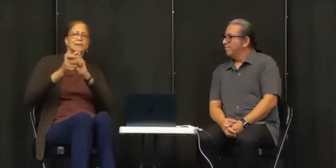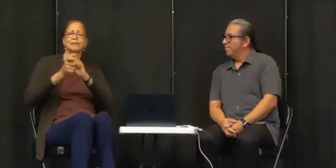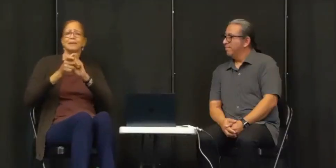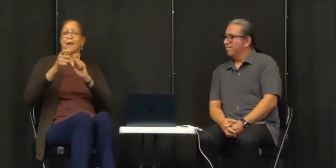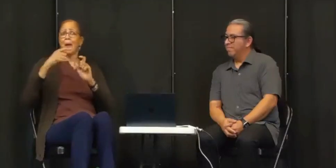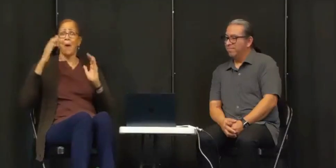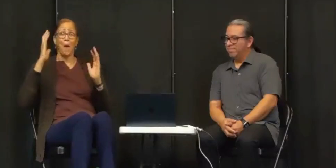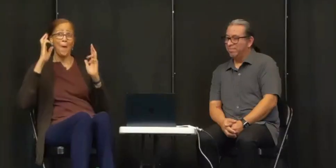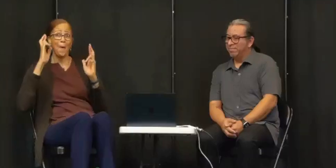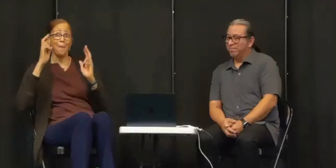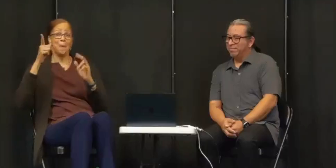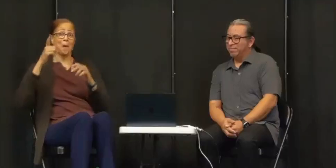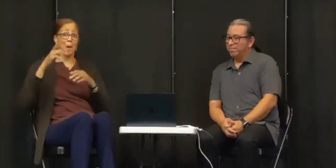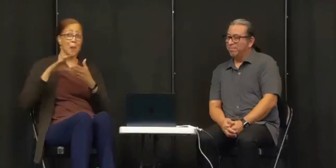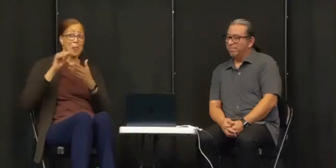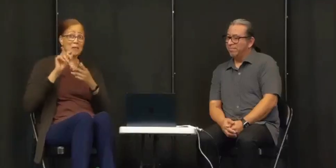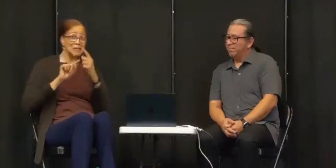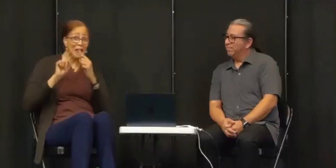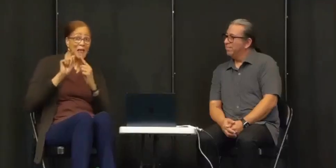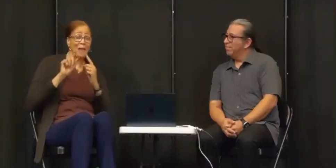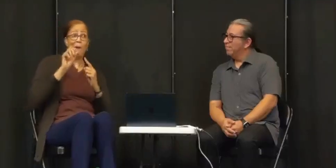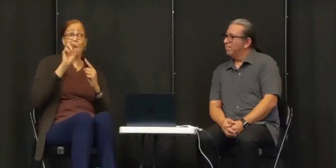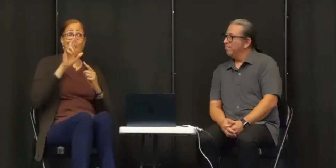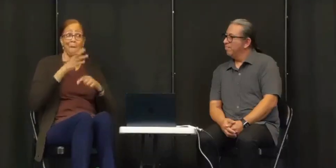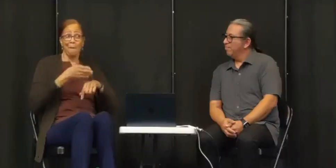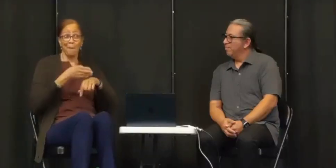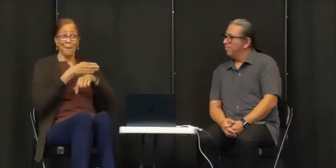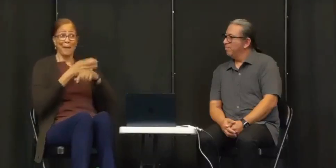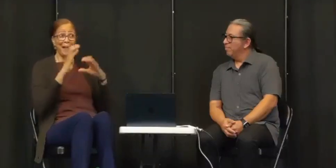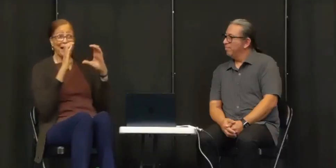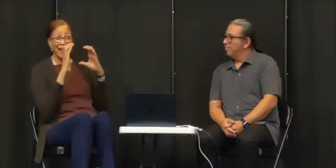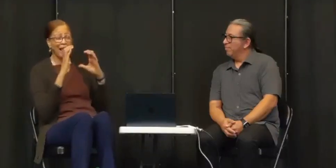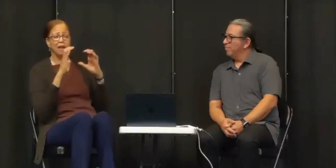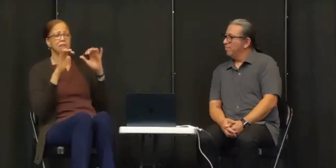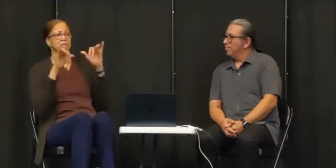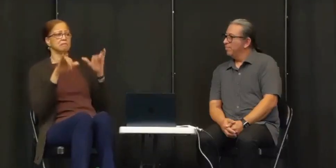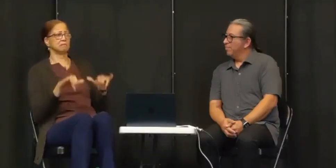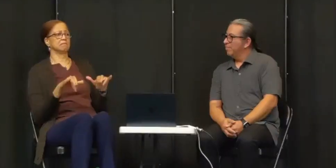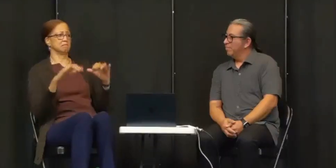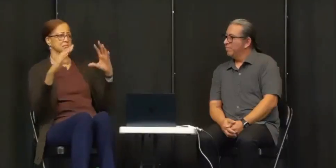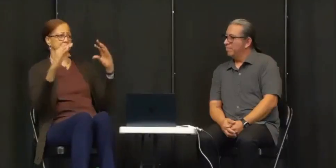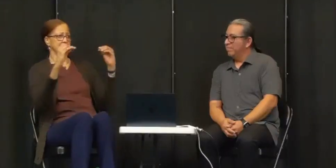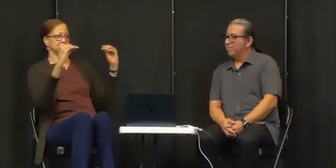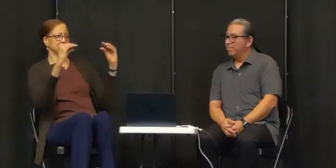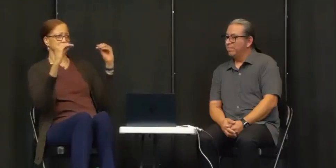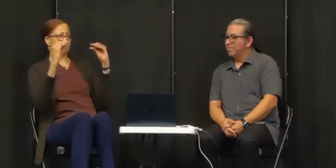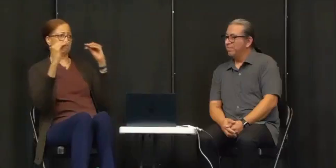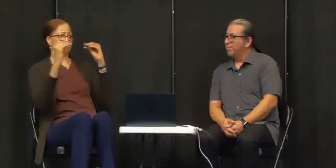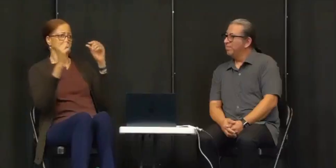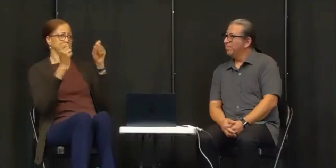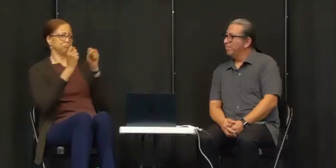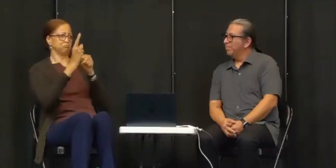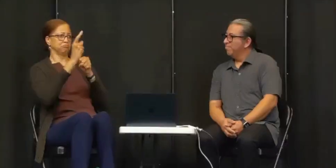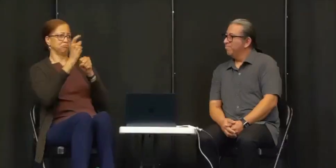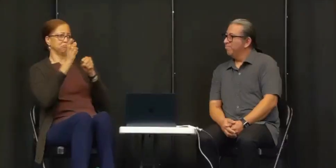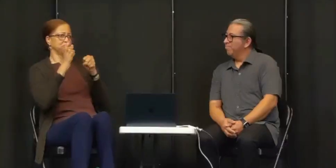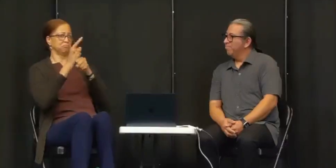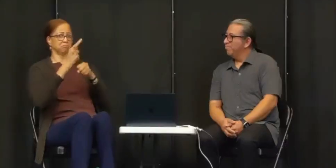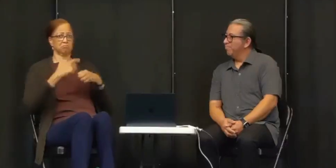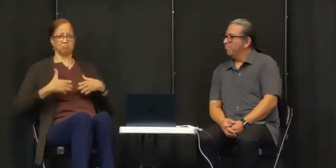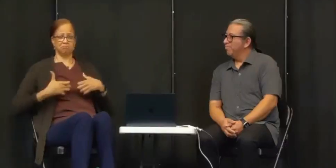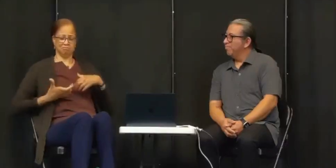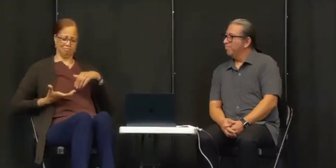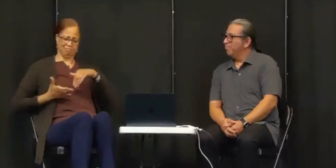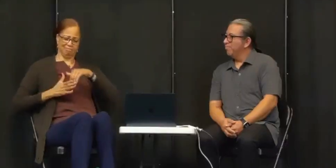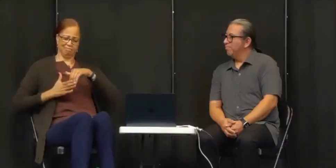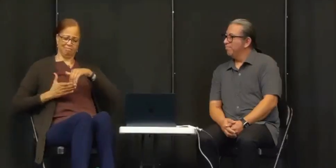over every year and nothing changes, maybe you go in with an expectation, a hope that people will maybe learn a